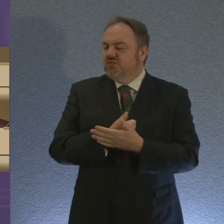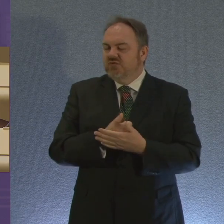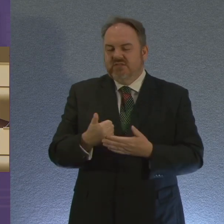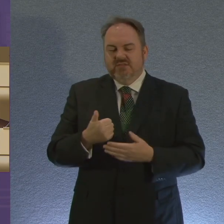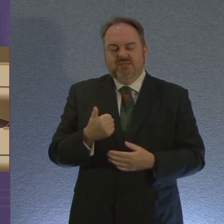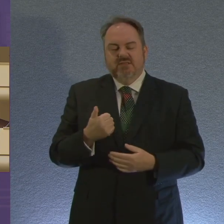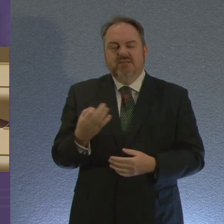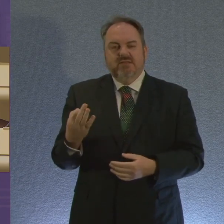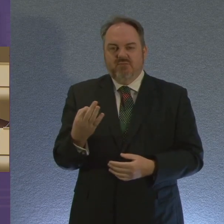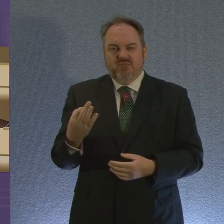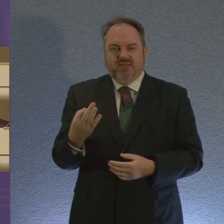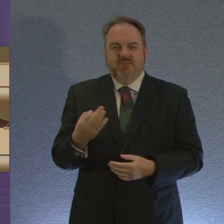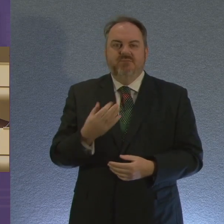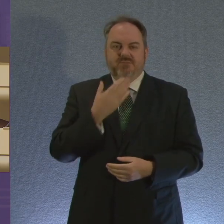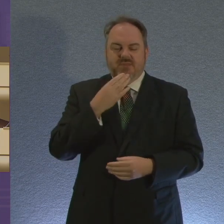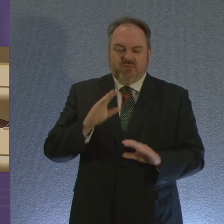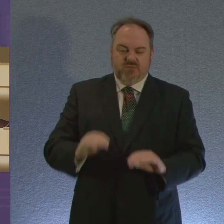time goes on. Thank you.